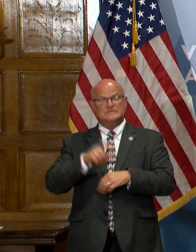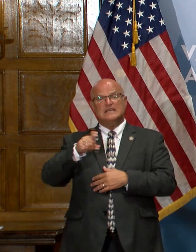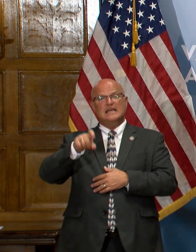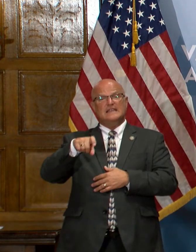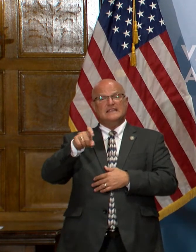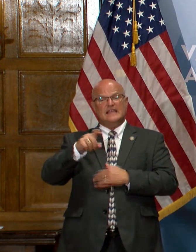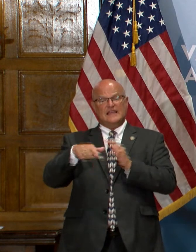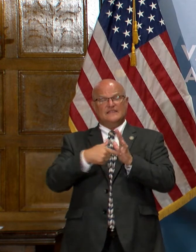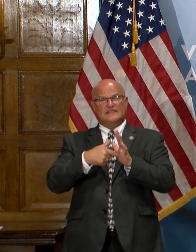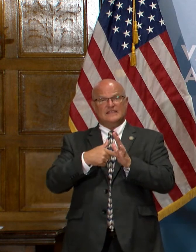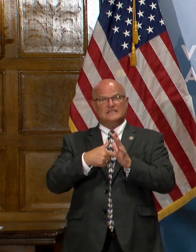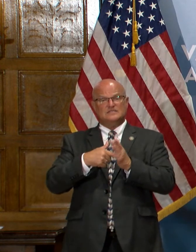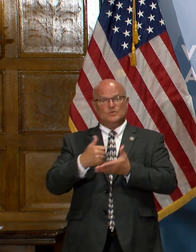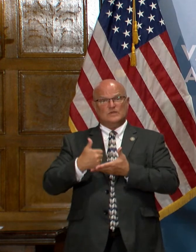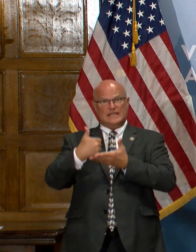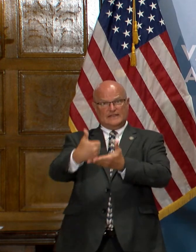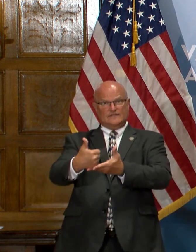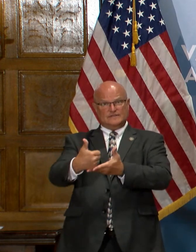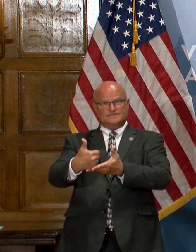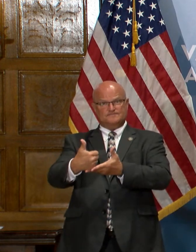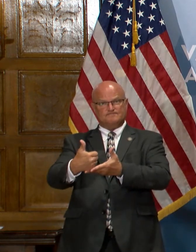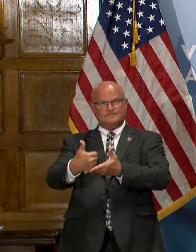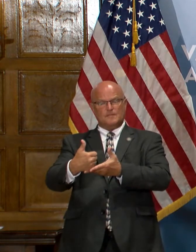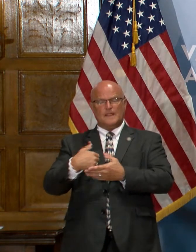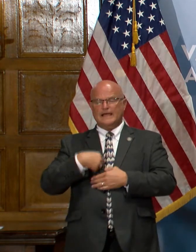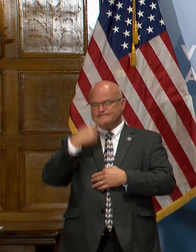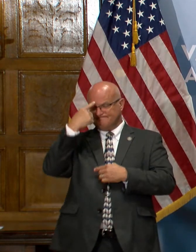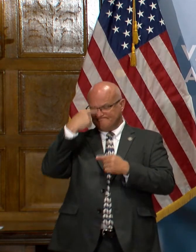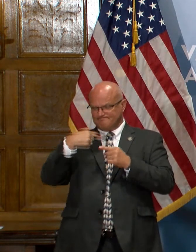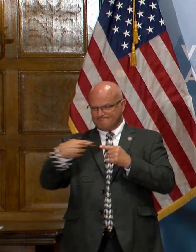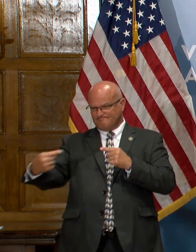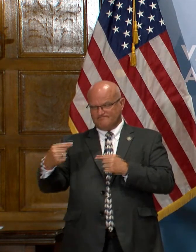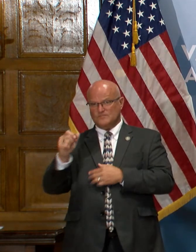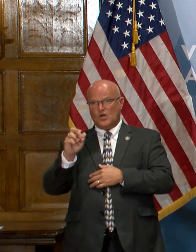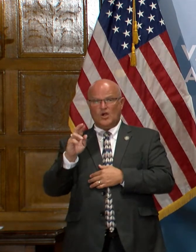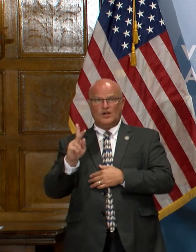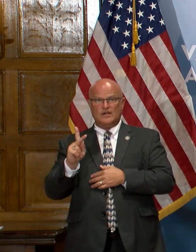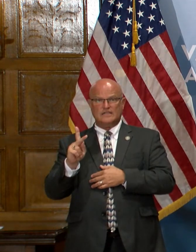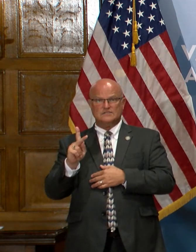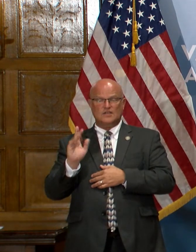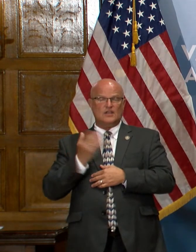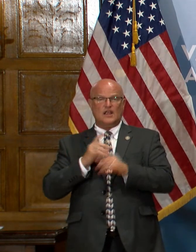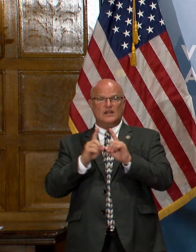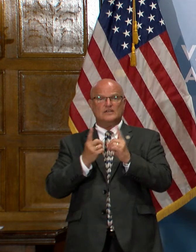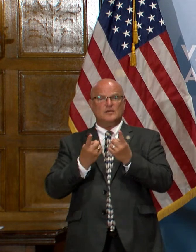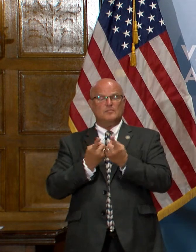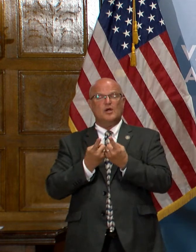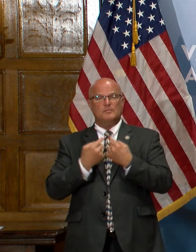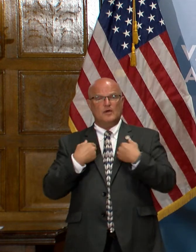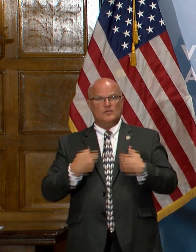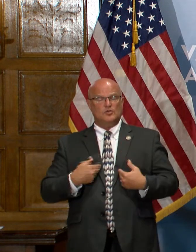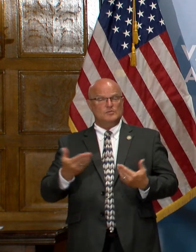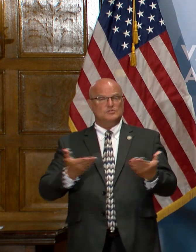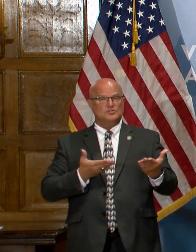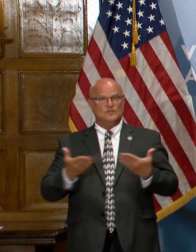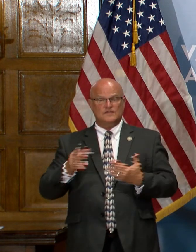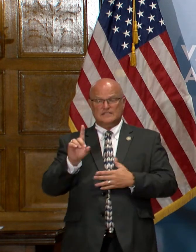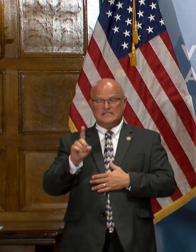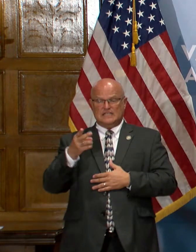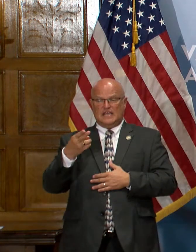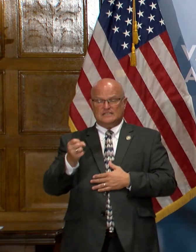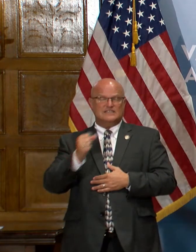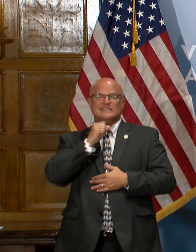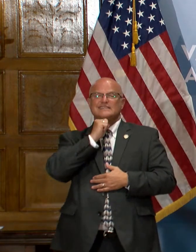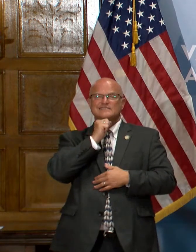need this relief. I disagree completely that Arkansas and our Department of Human Services is not